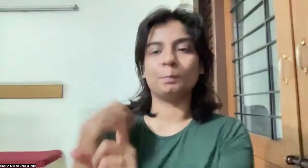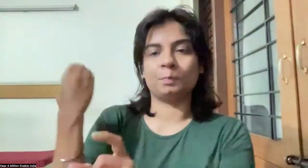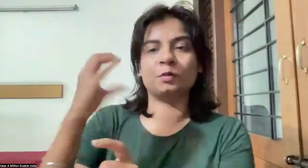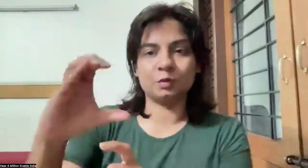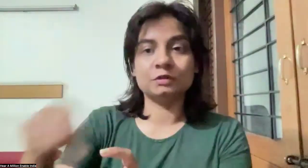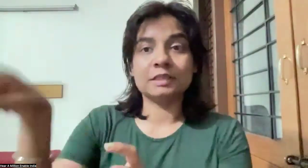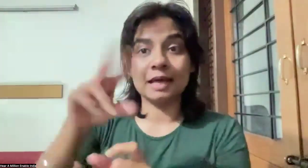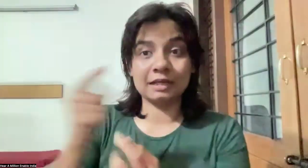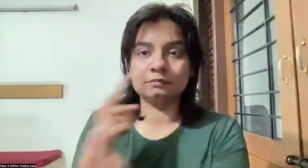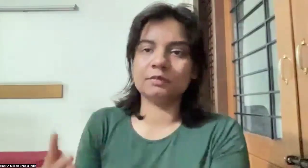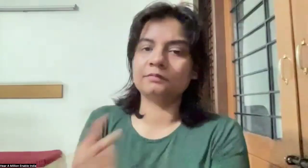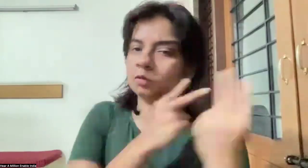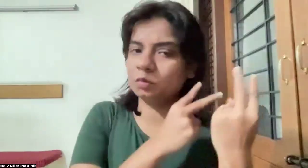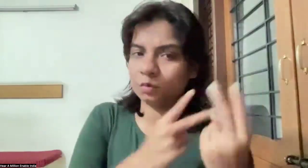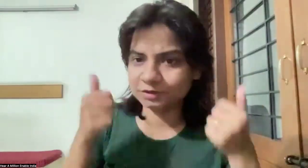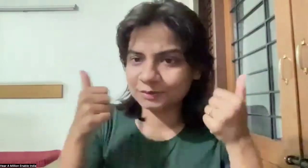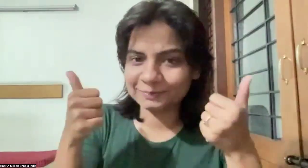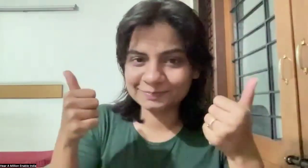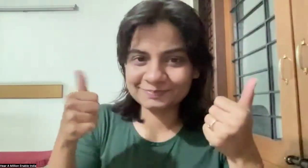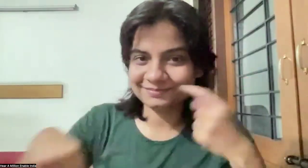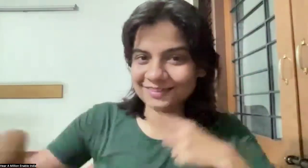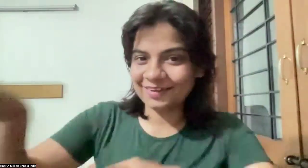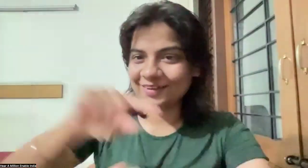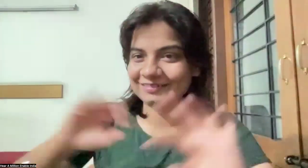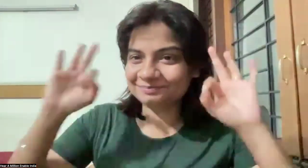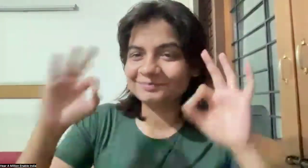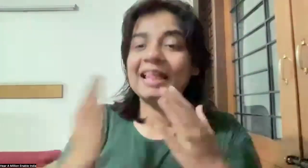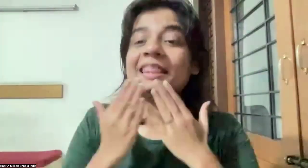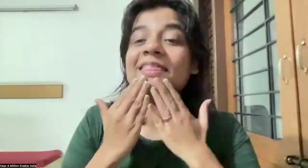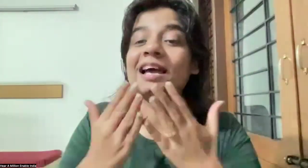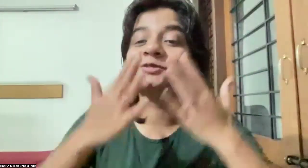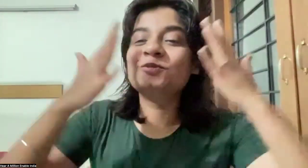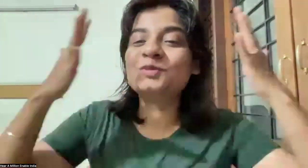This event is being recorded and we will definitely upload it on